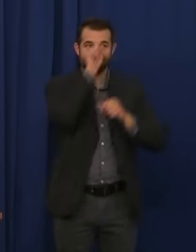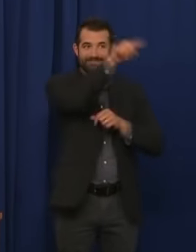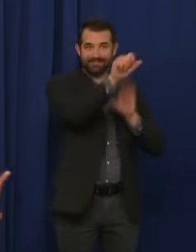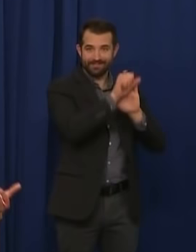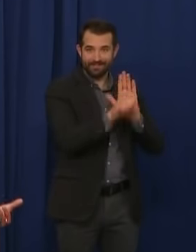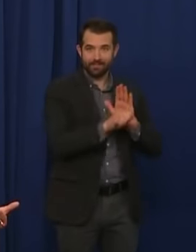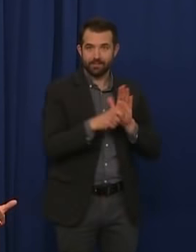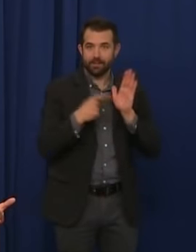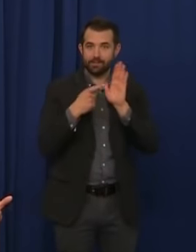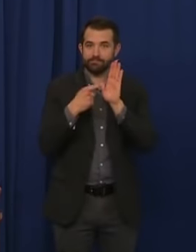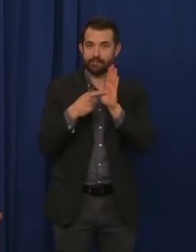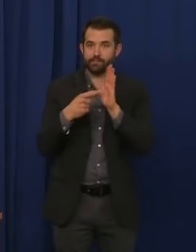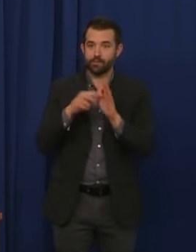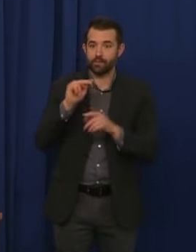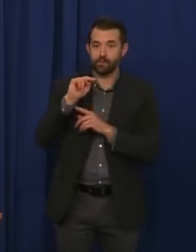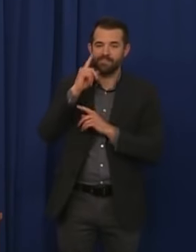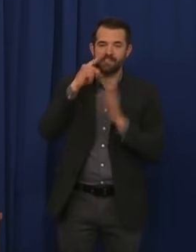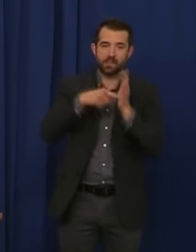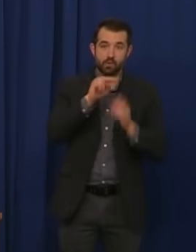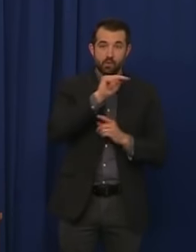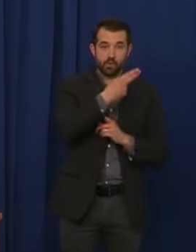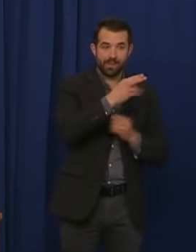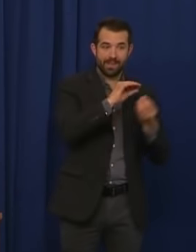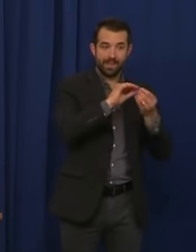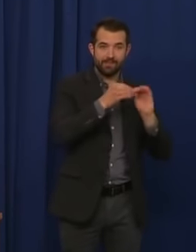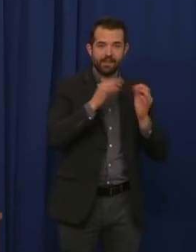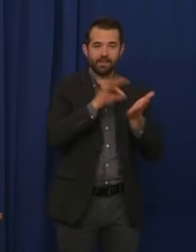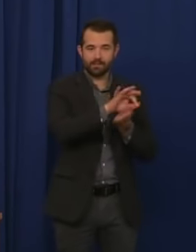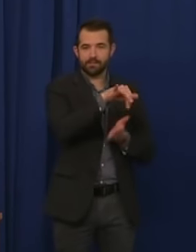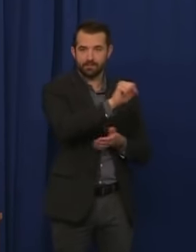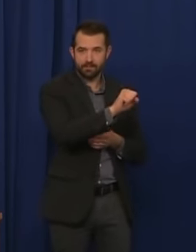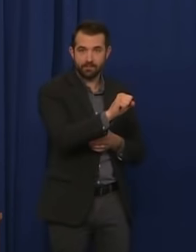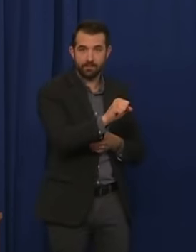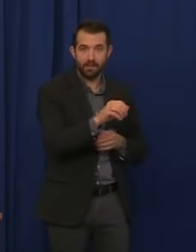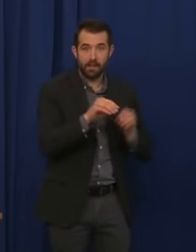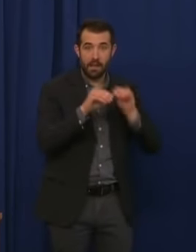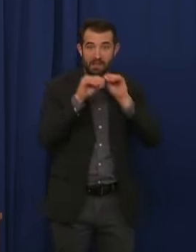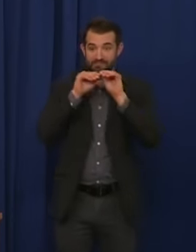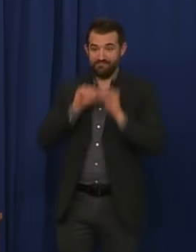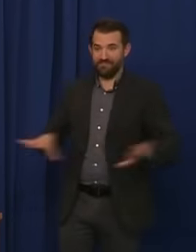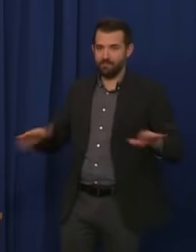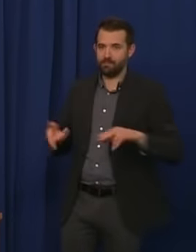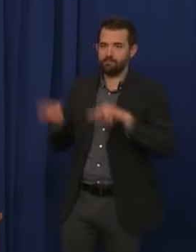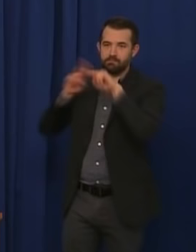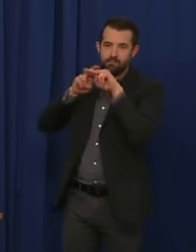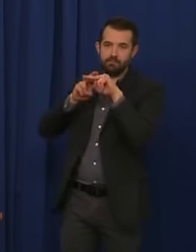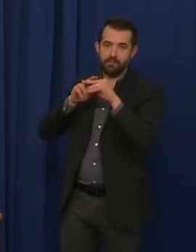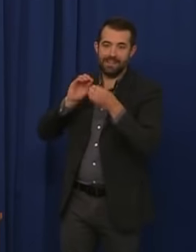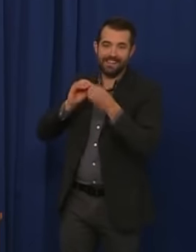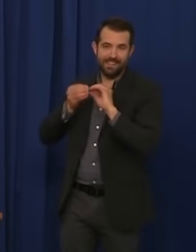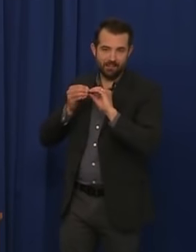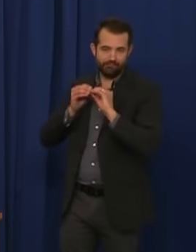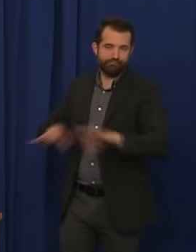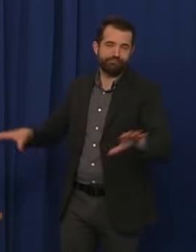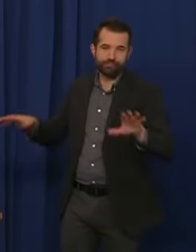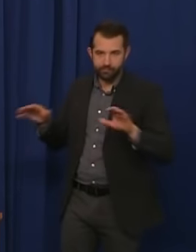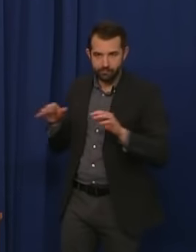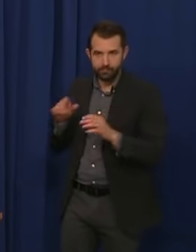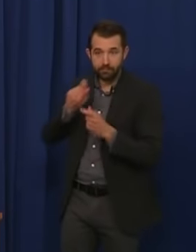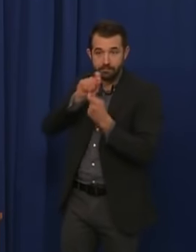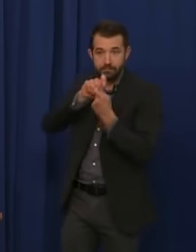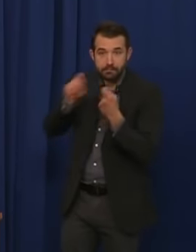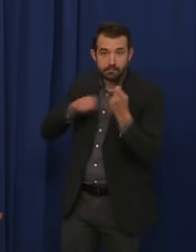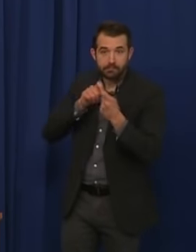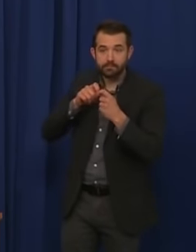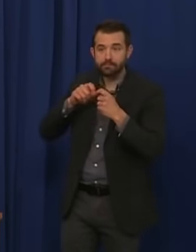reported by New Hampshire. But if there were an outbreak, if there were a facility, or if there was an outbreak associated with